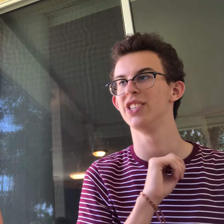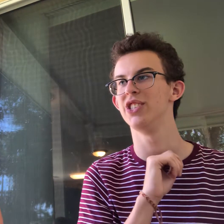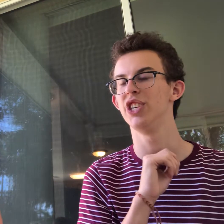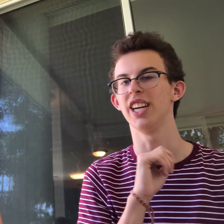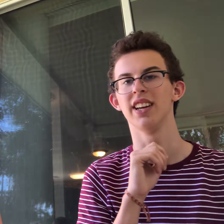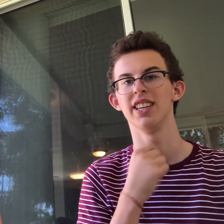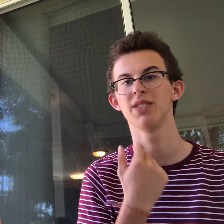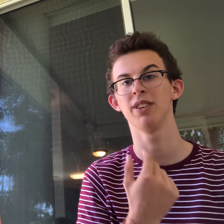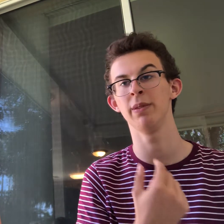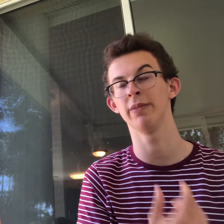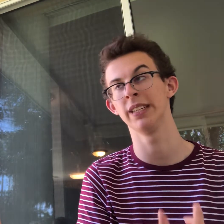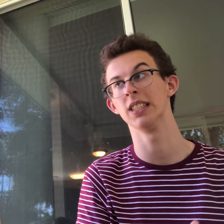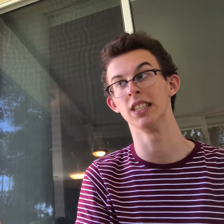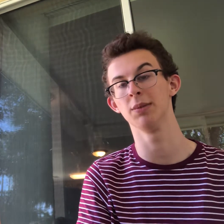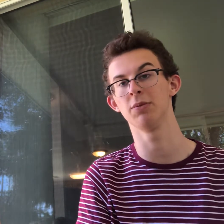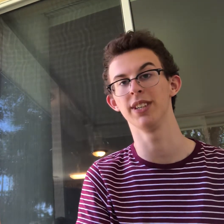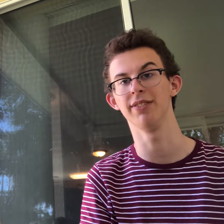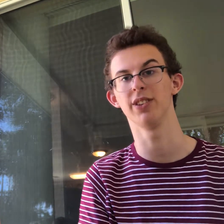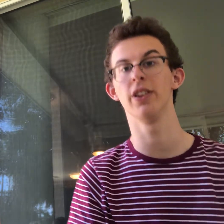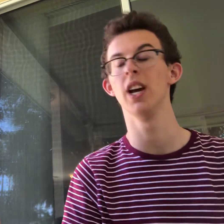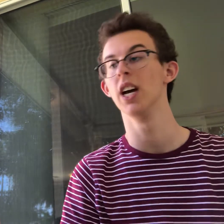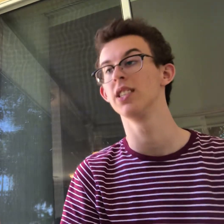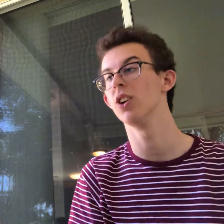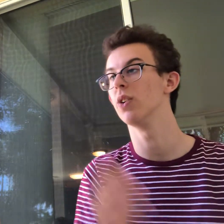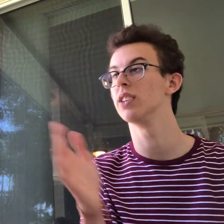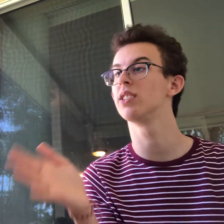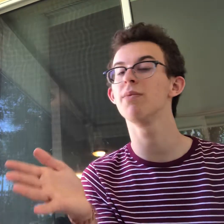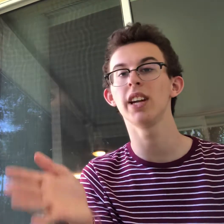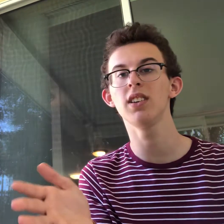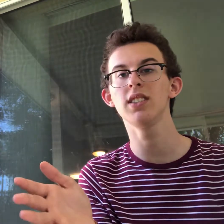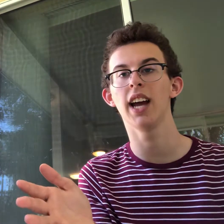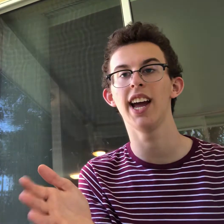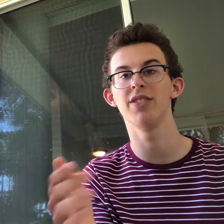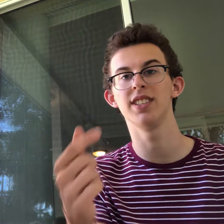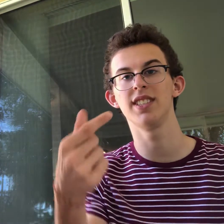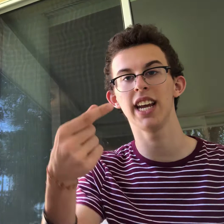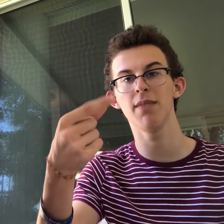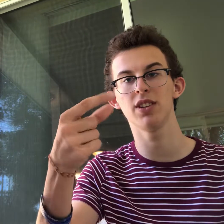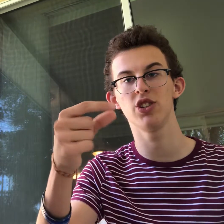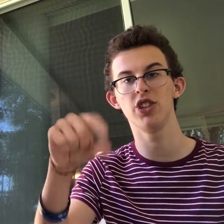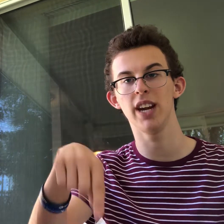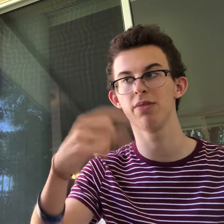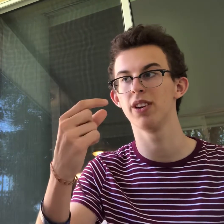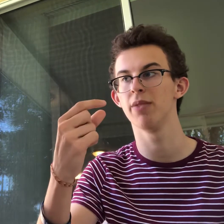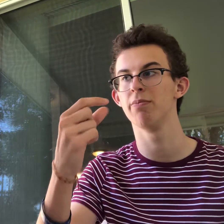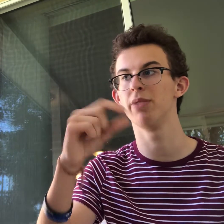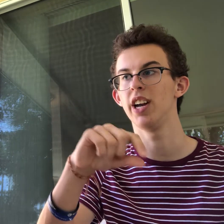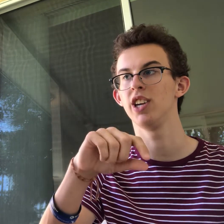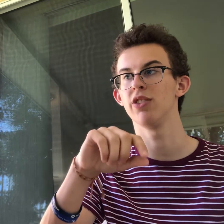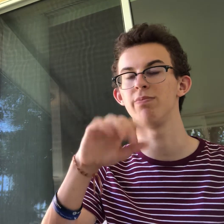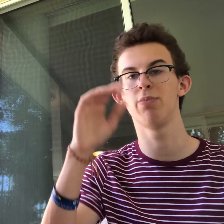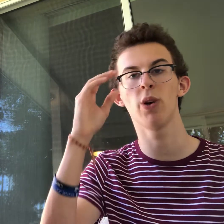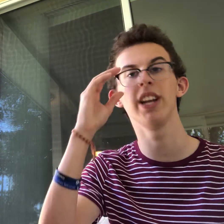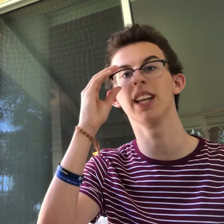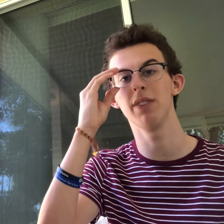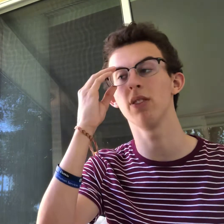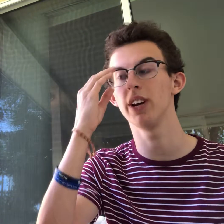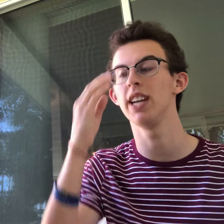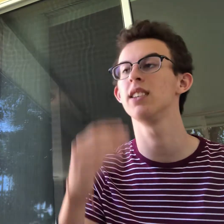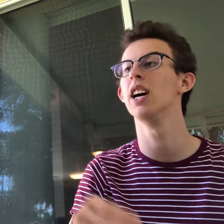G, this one is a little bit more difficult. So some letters have the same shape, but you're pointing them different ways. So